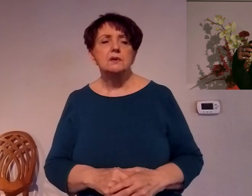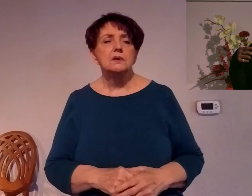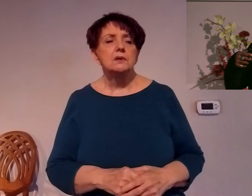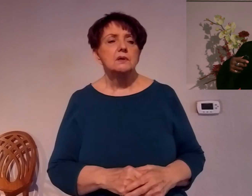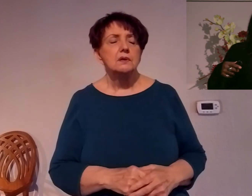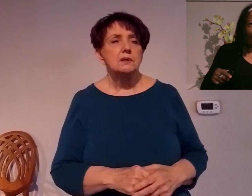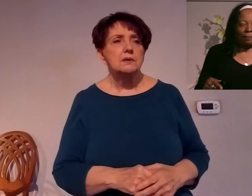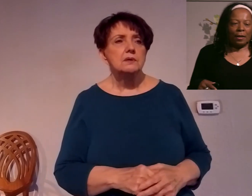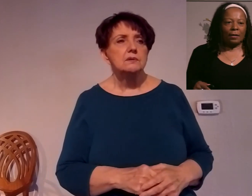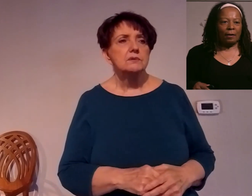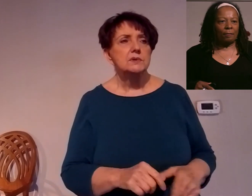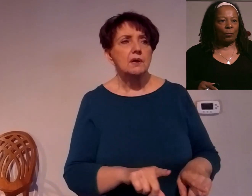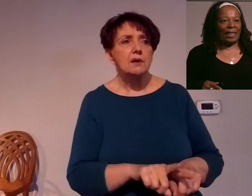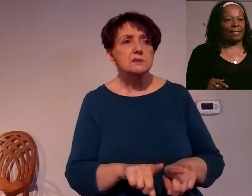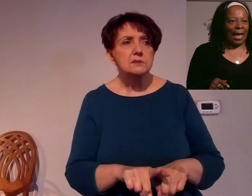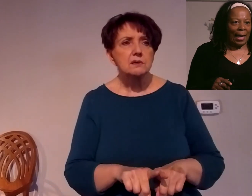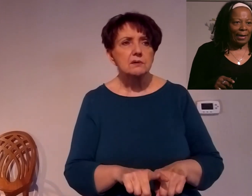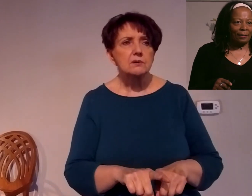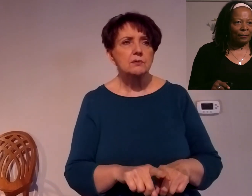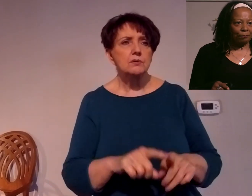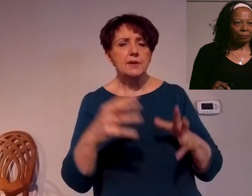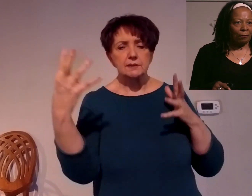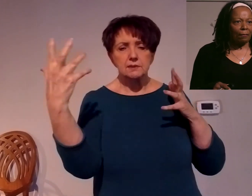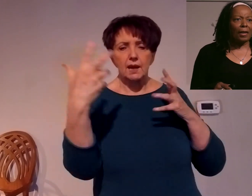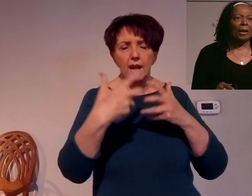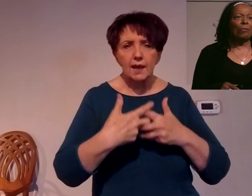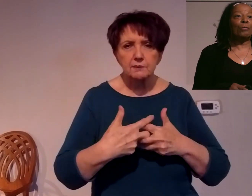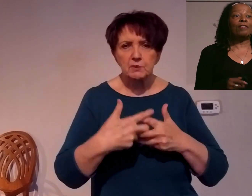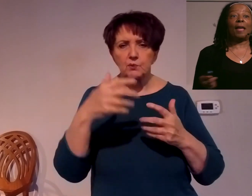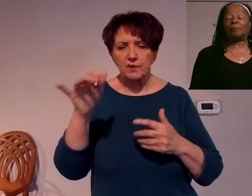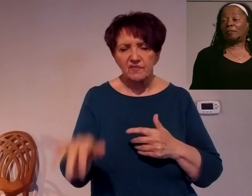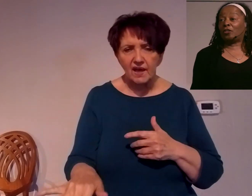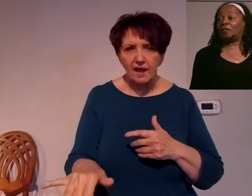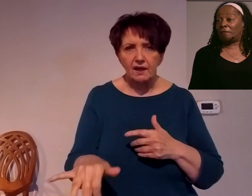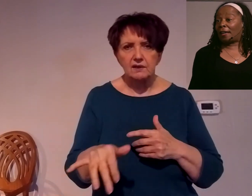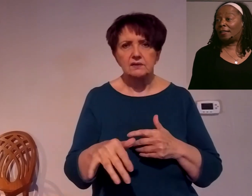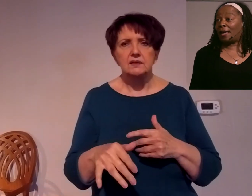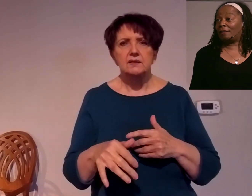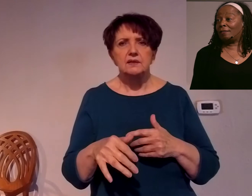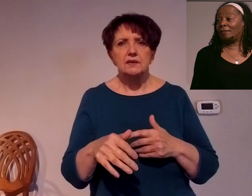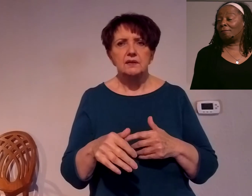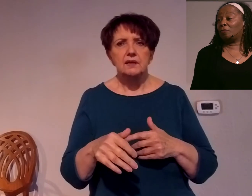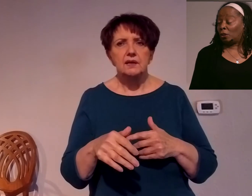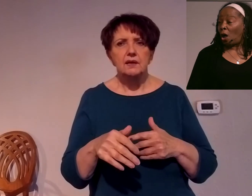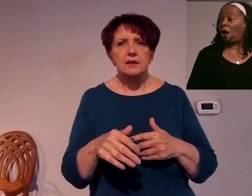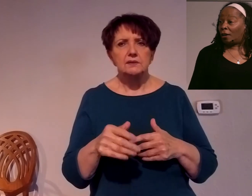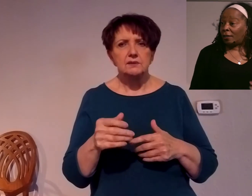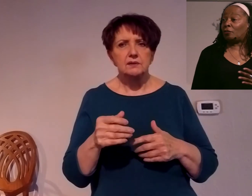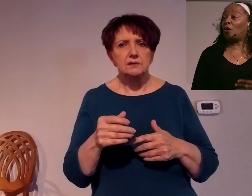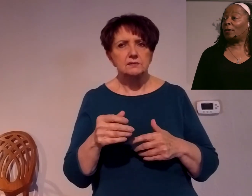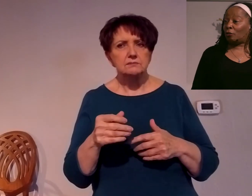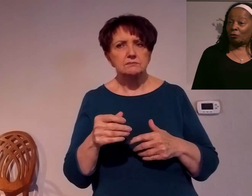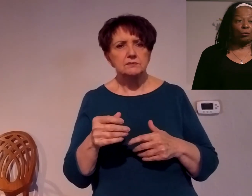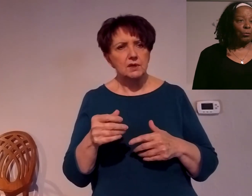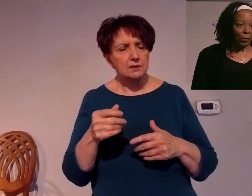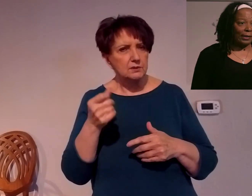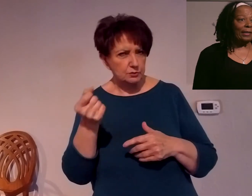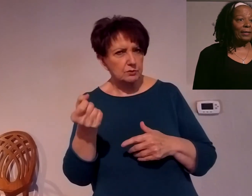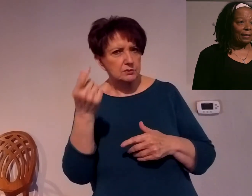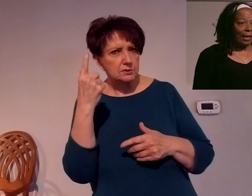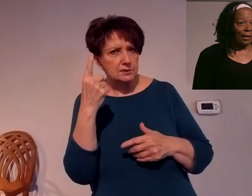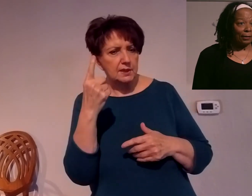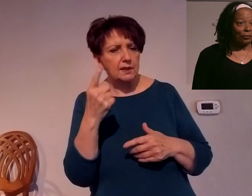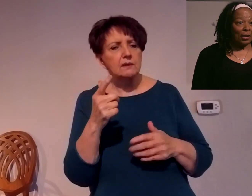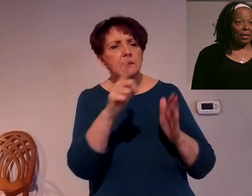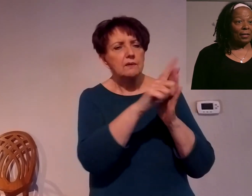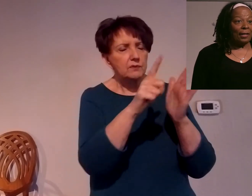we get an alignment with that. And we're receptive to the fact that the law is going to do what